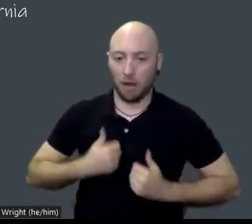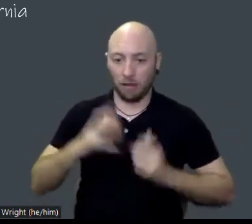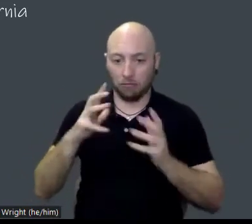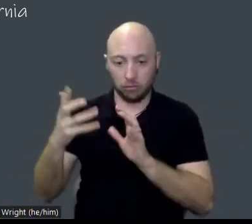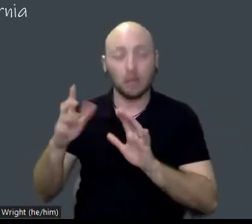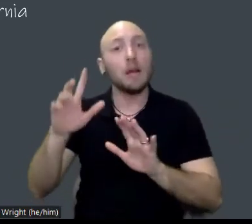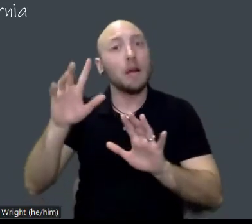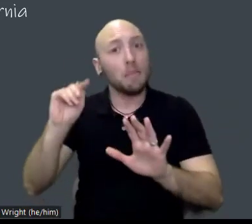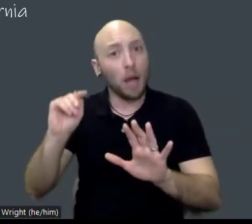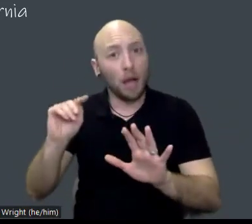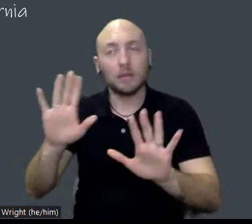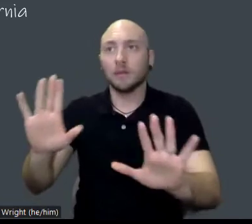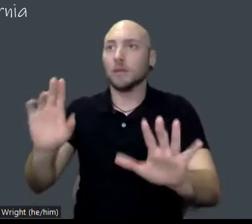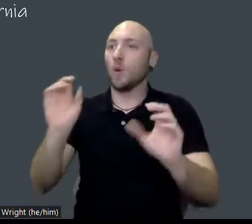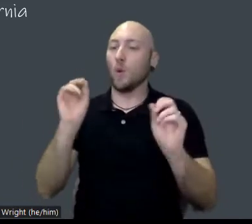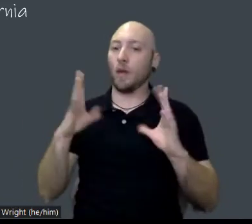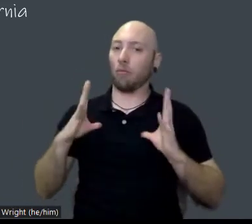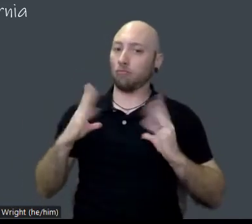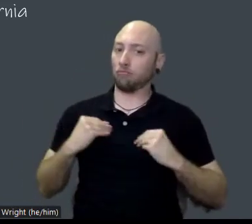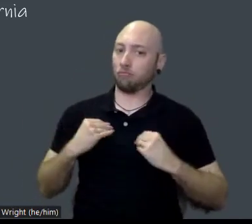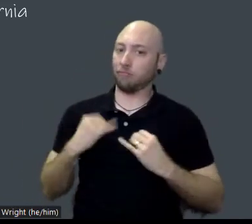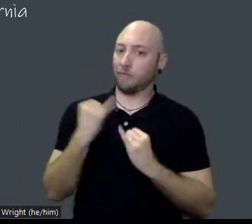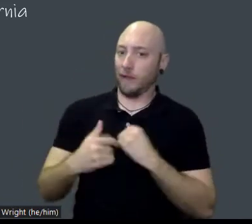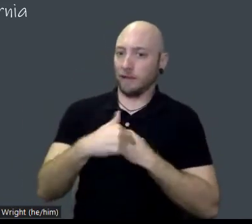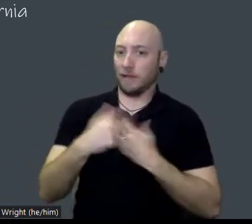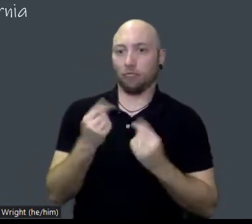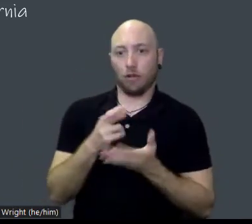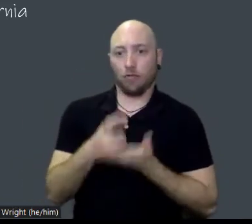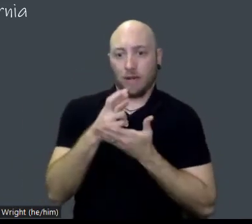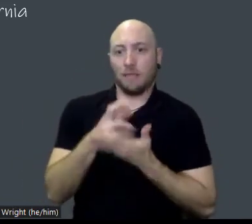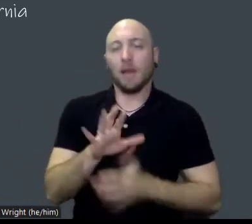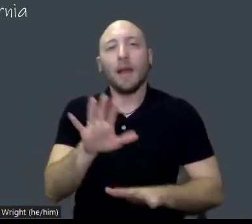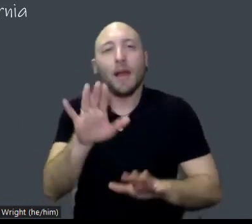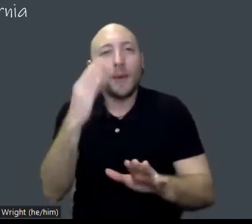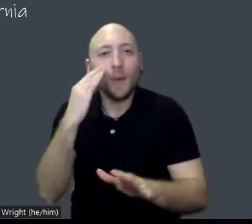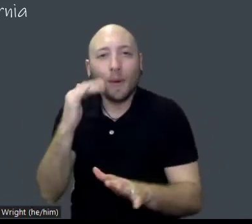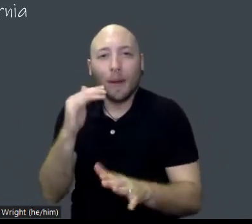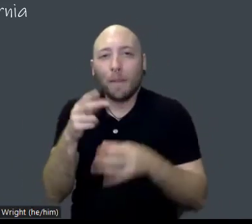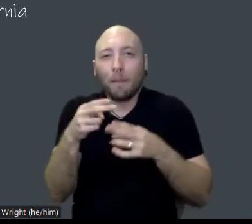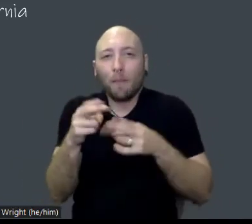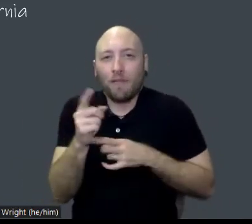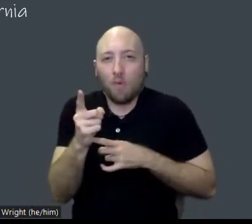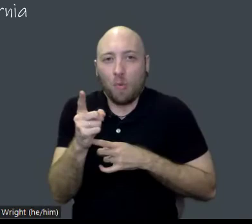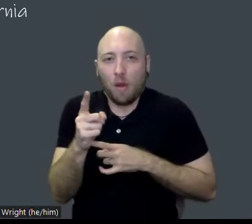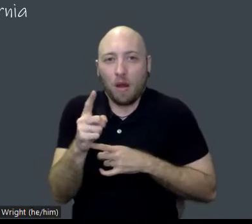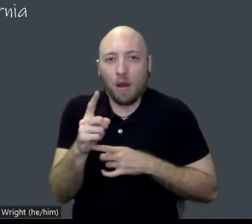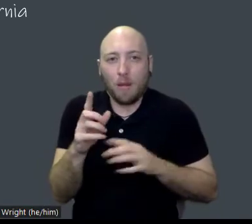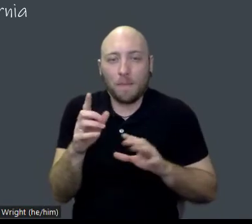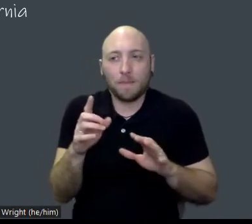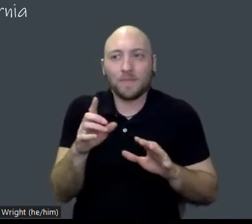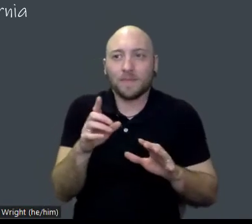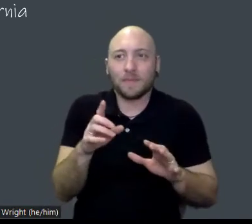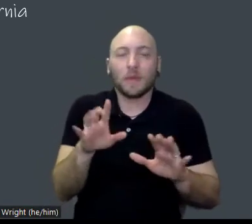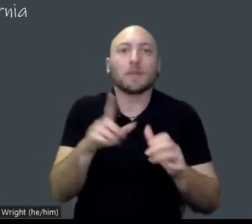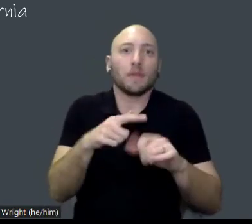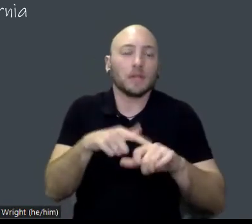into treatment for one last time. I did have that little window of like, there's nothing, I'm just gonna, that was the first time I took direction,